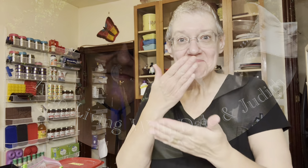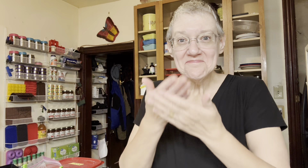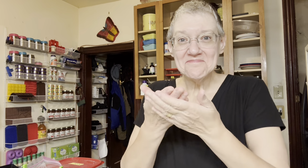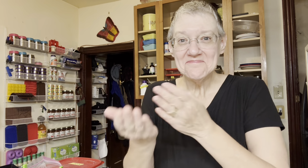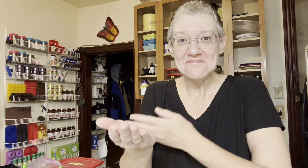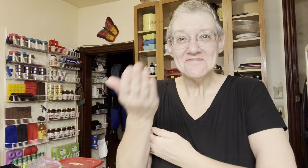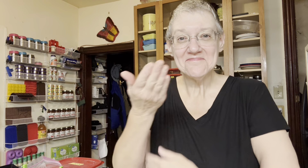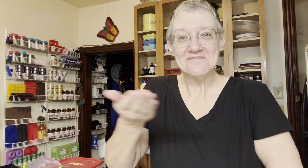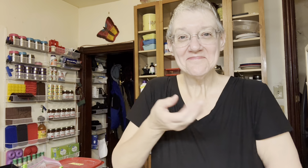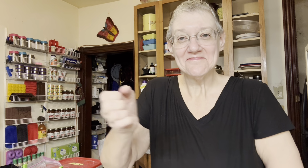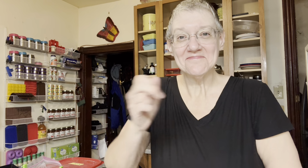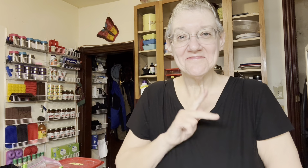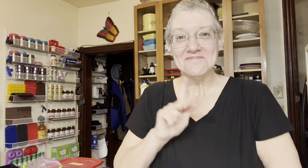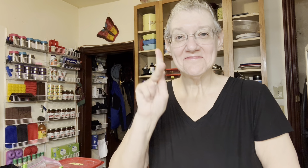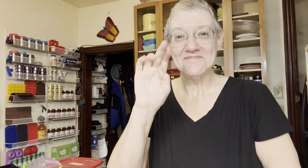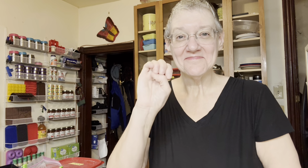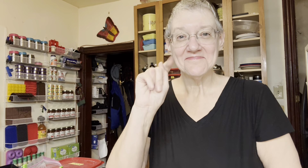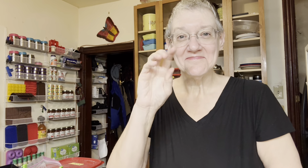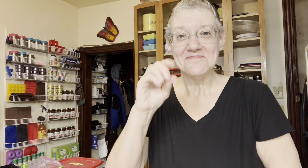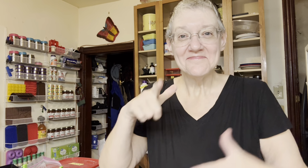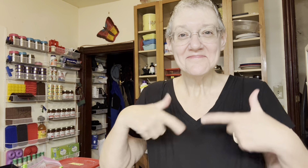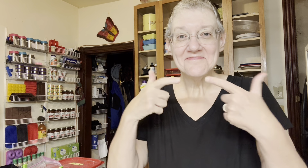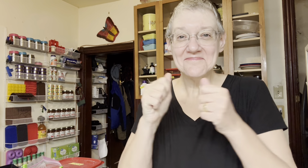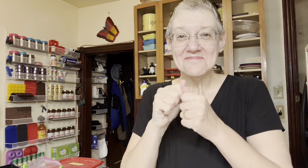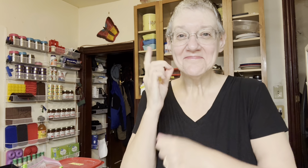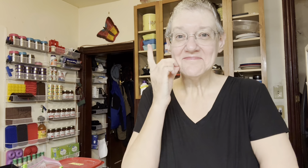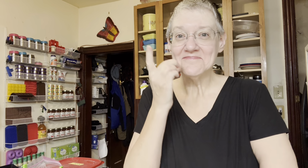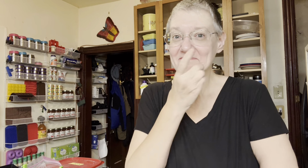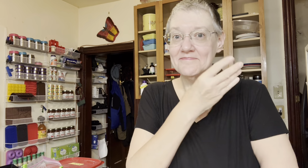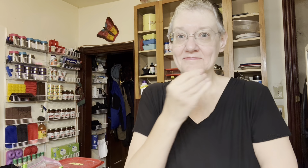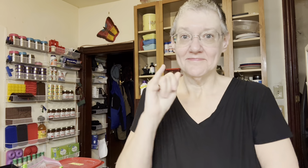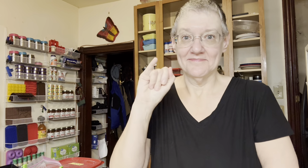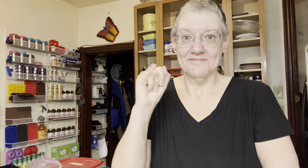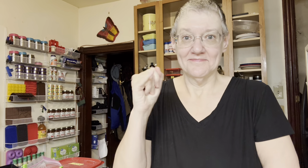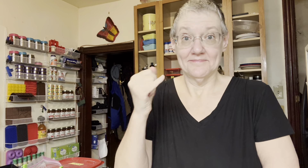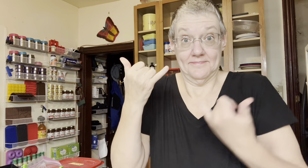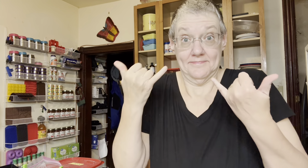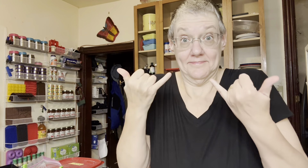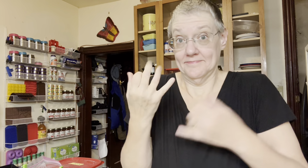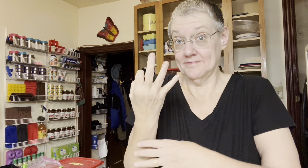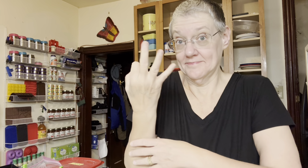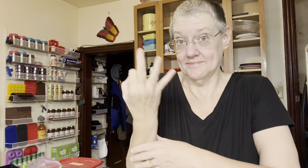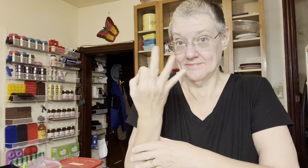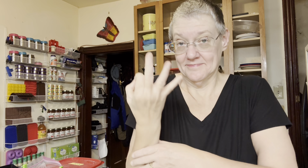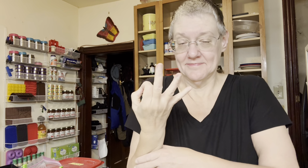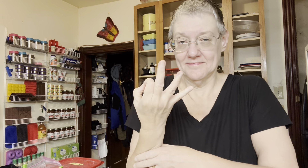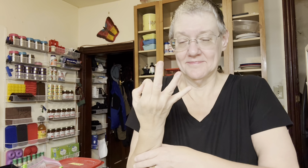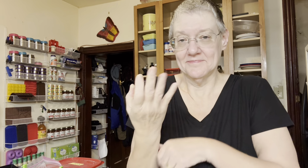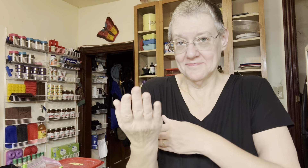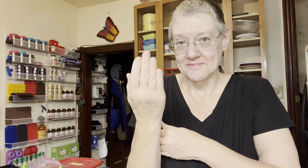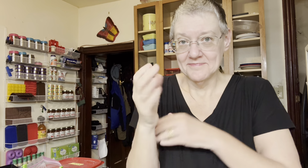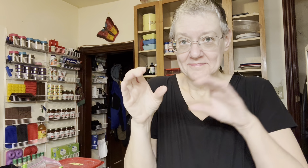Good morning and welcome back to Keto Living with Dale and Judith. It's Friday morning and I want to do